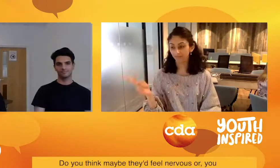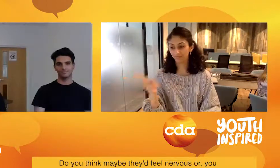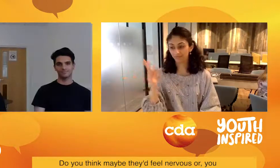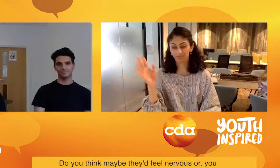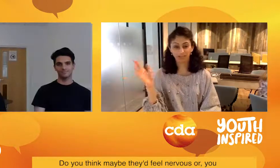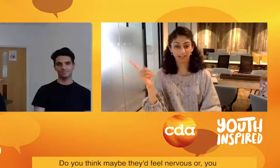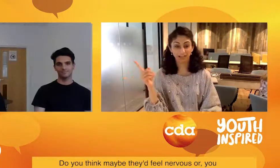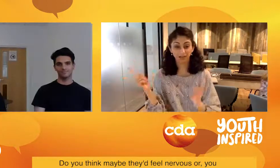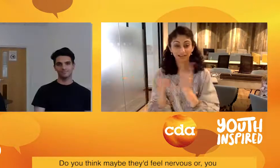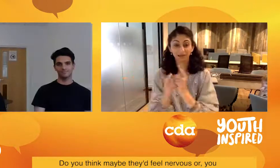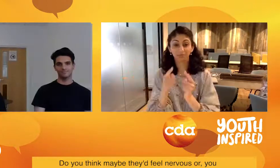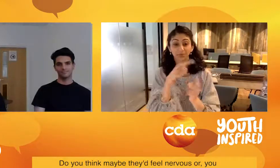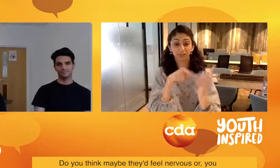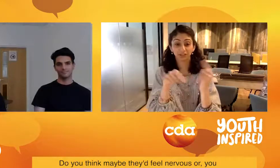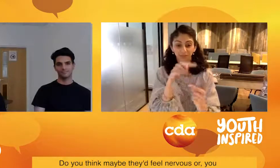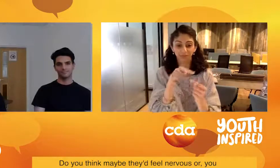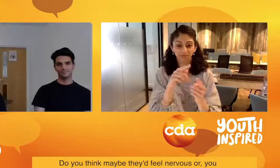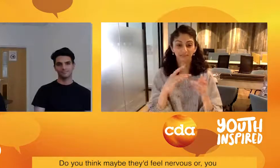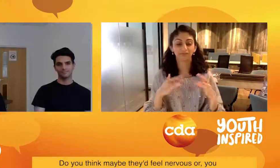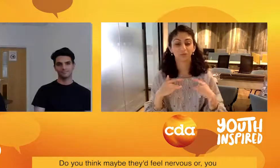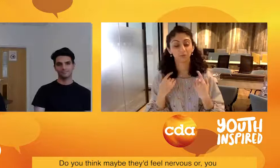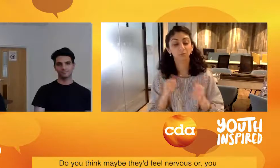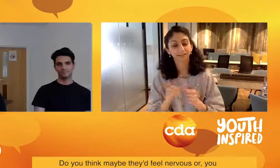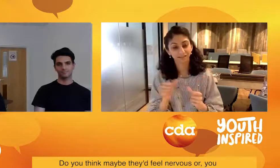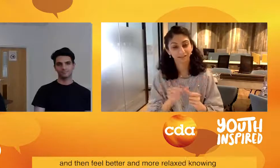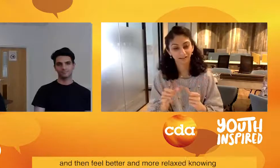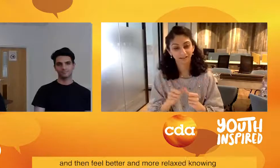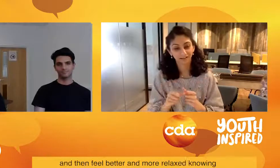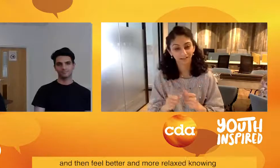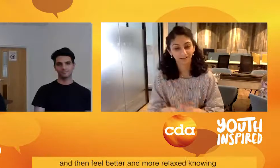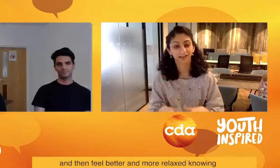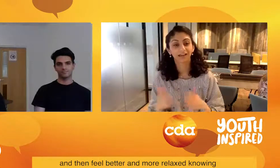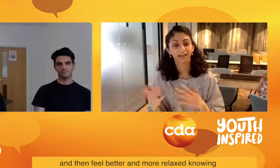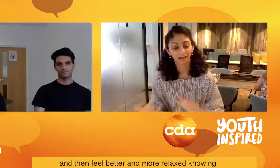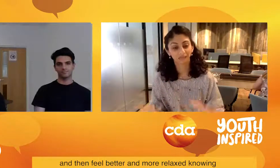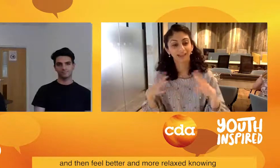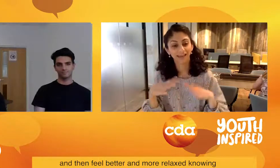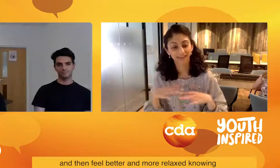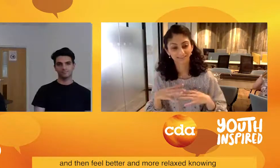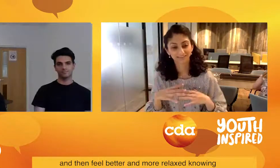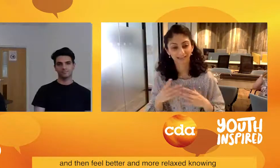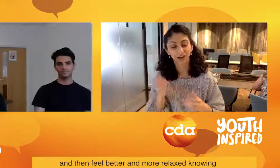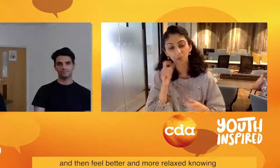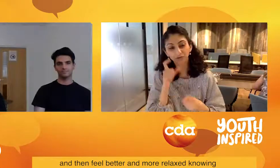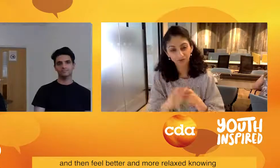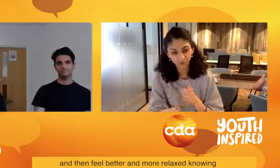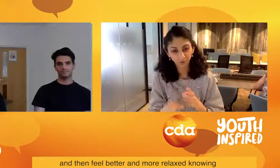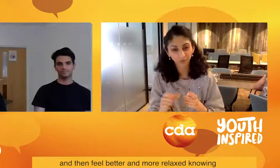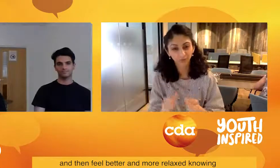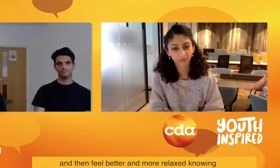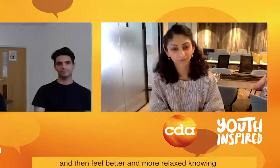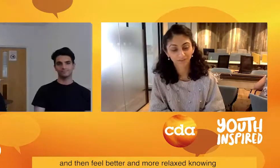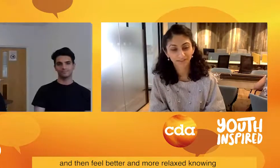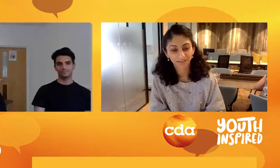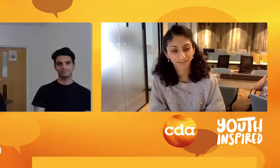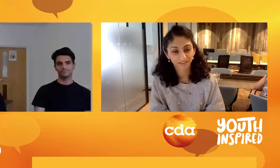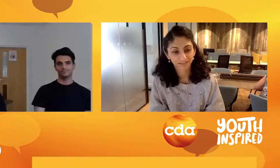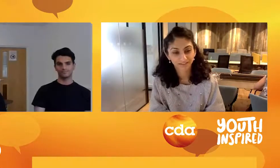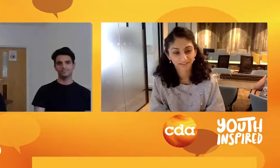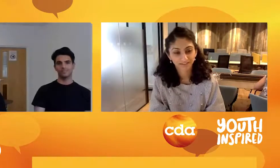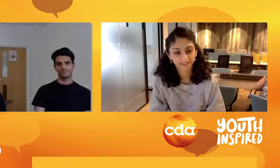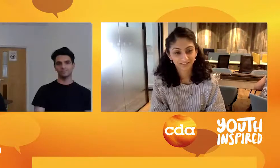Do you think maybe they'd feel nervous, or, that new people would meet you and then feel better and more relaxed, knowing what to do?